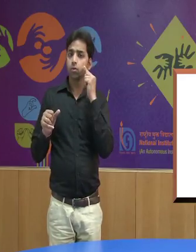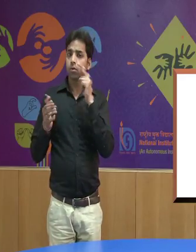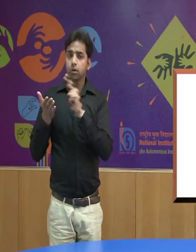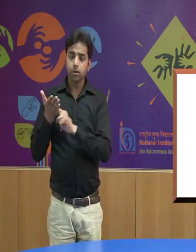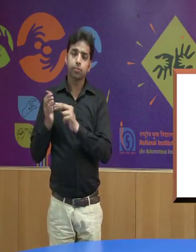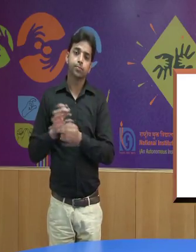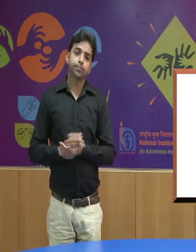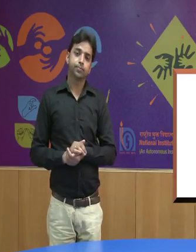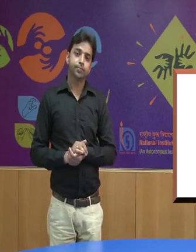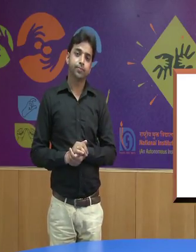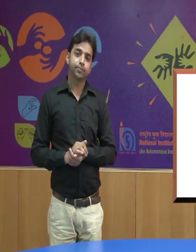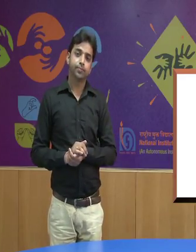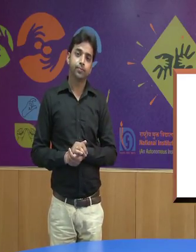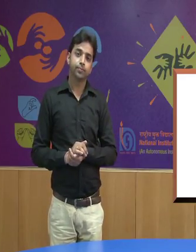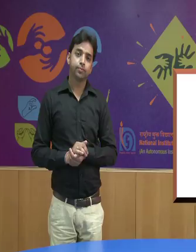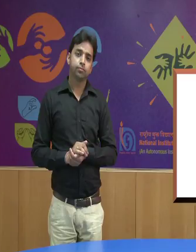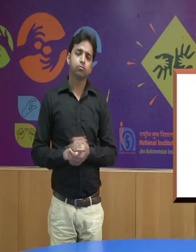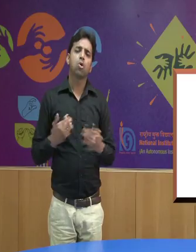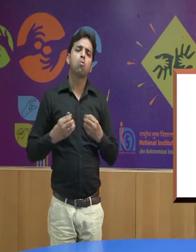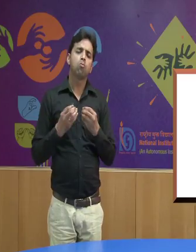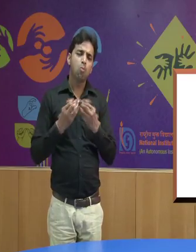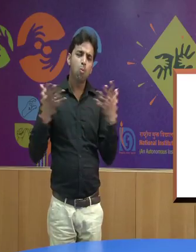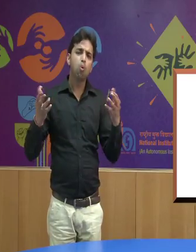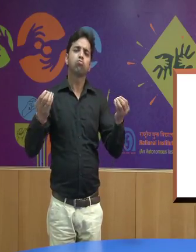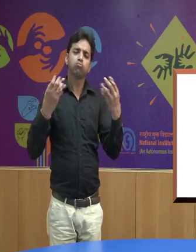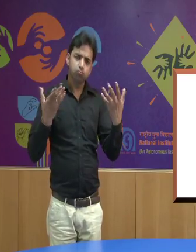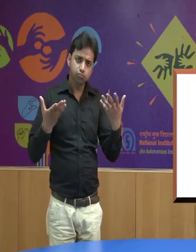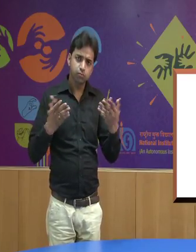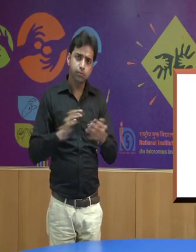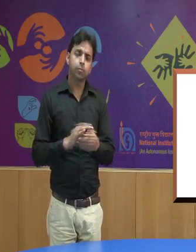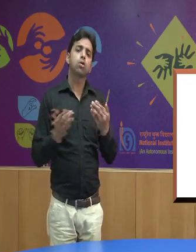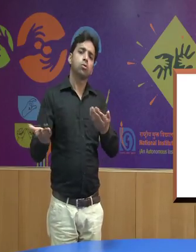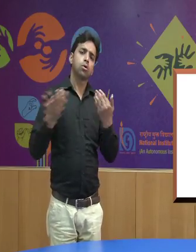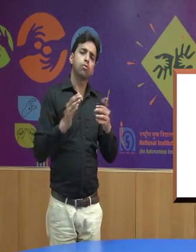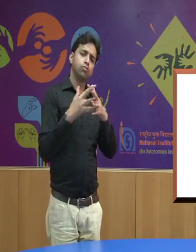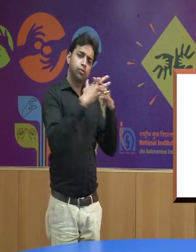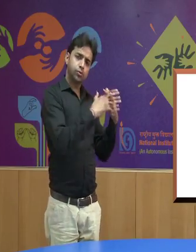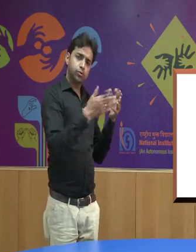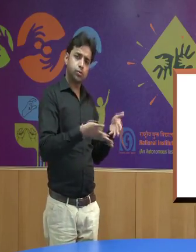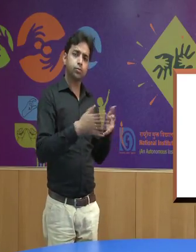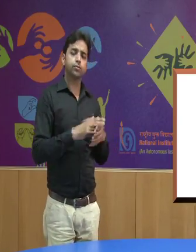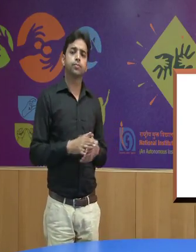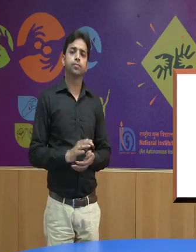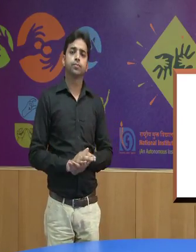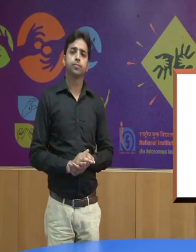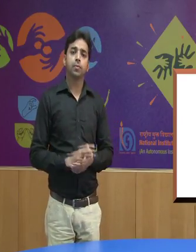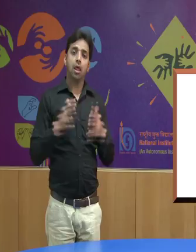signlanguage@nios.ac.in. For more information, you can visit our website at